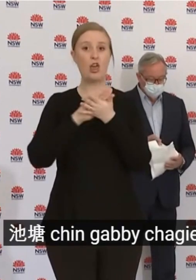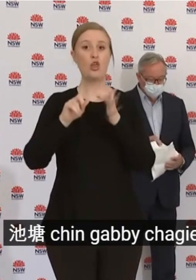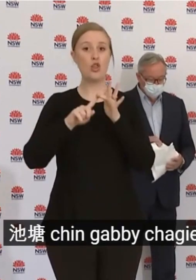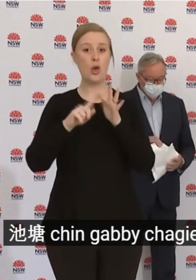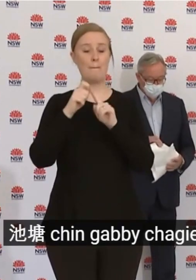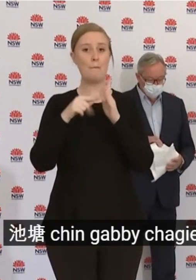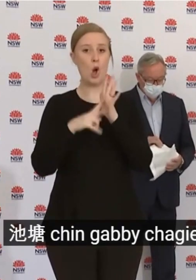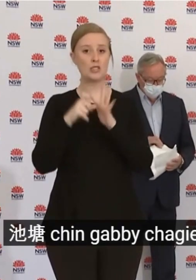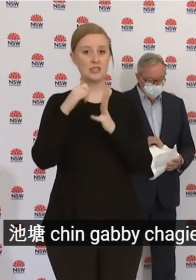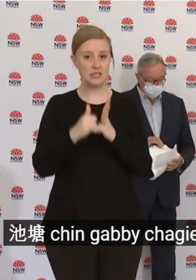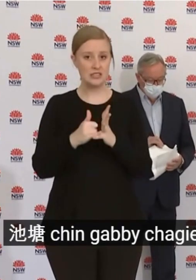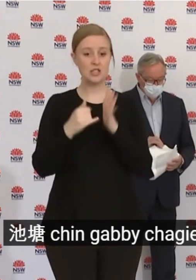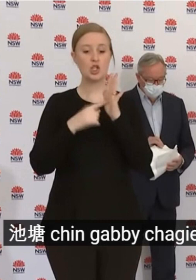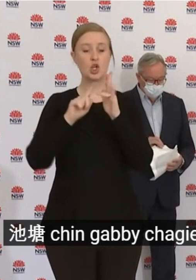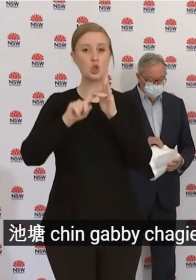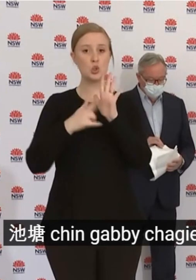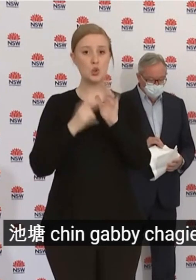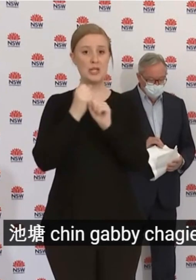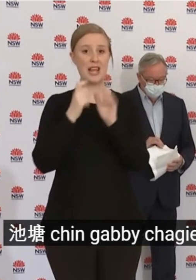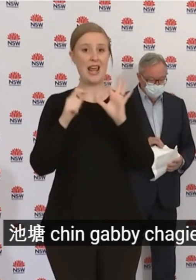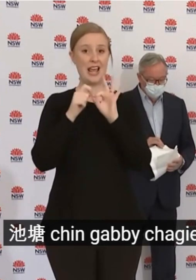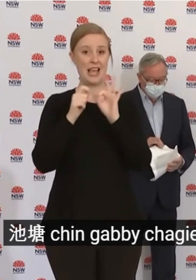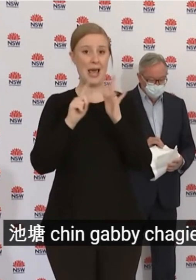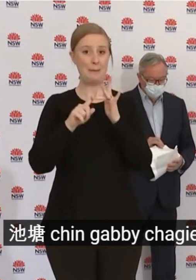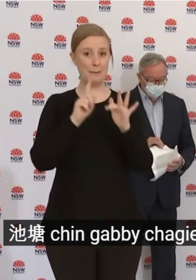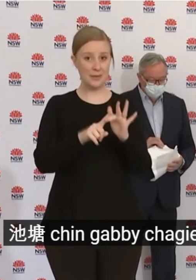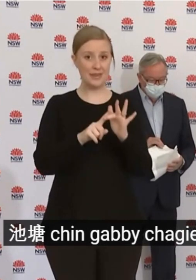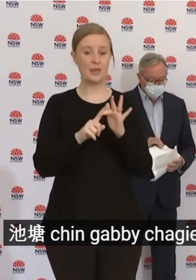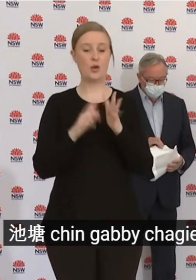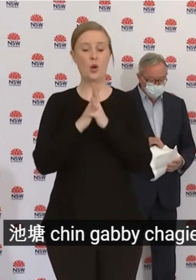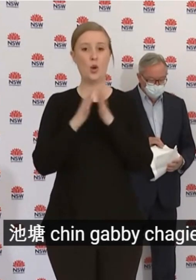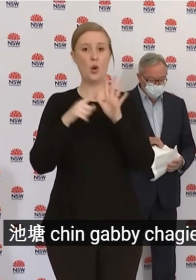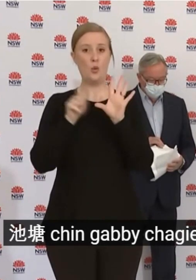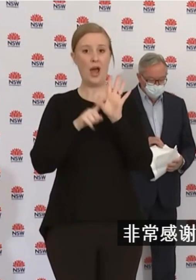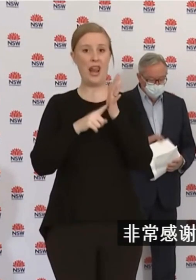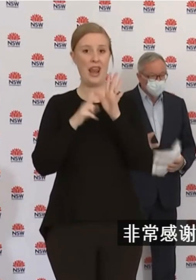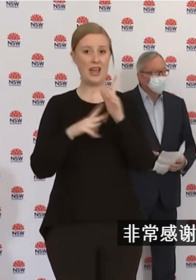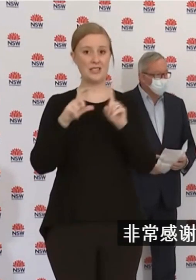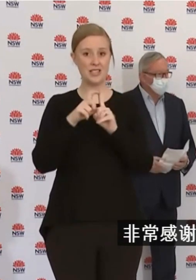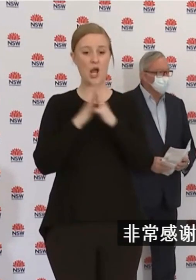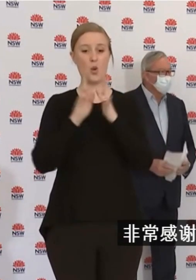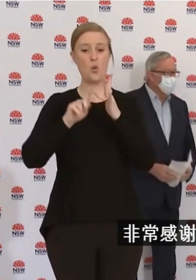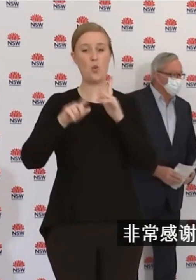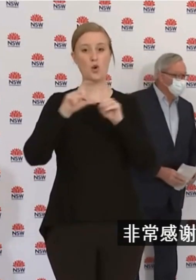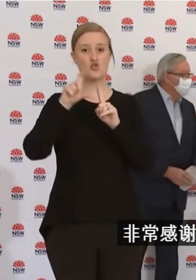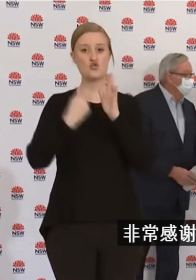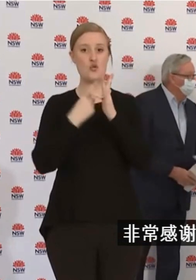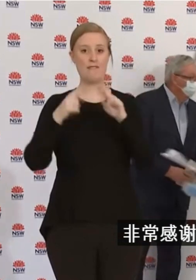Toongabby, Tregear, Vineyard, Whalen, Wilmot, and Woodcroft. Thanks very much.